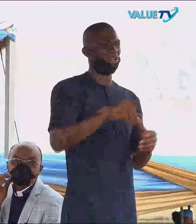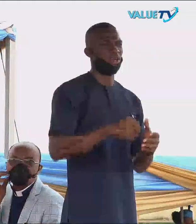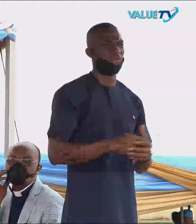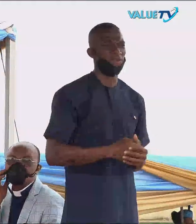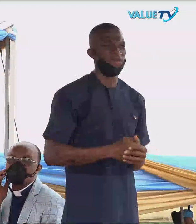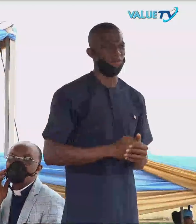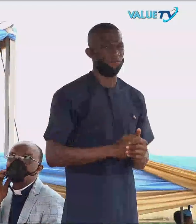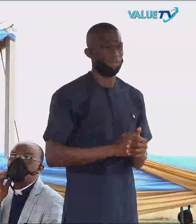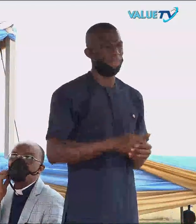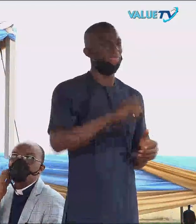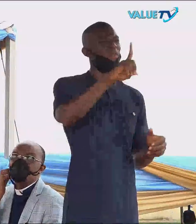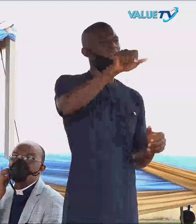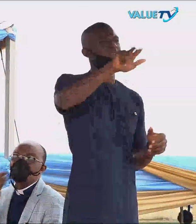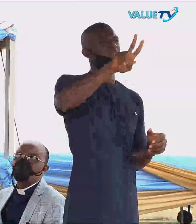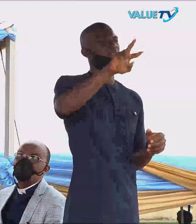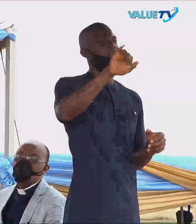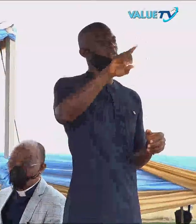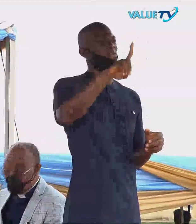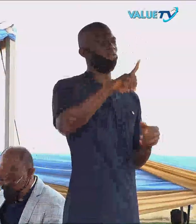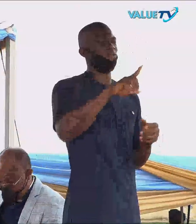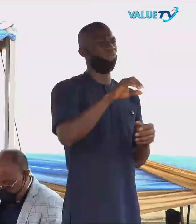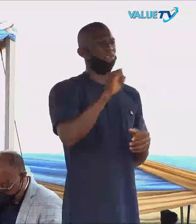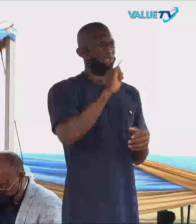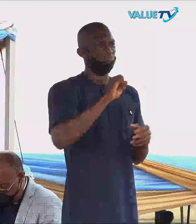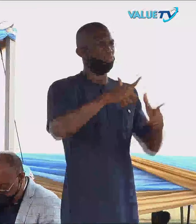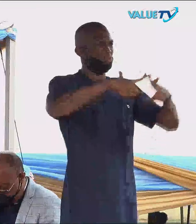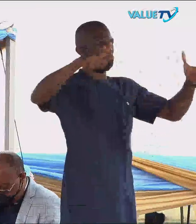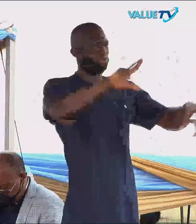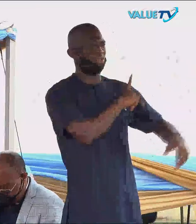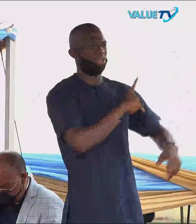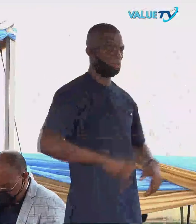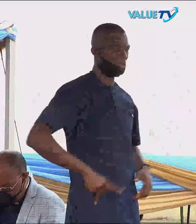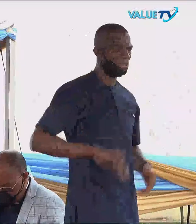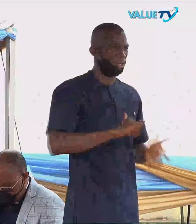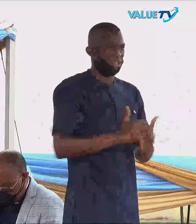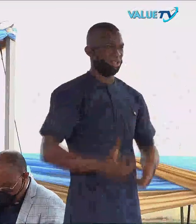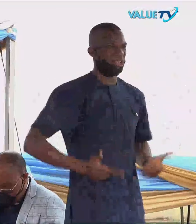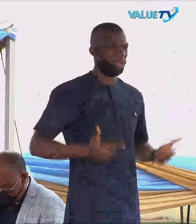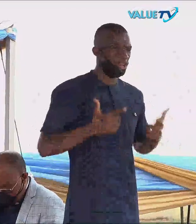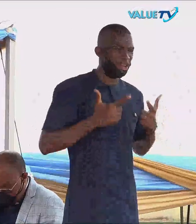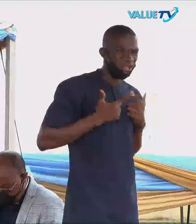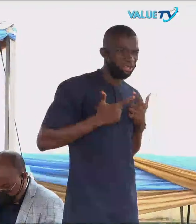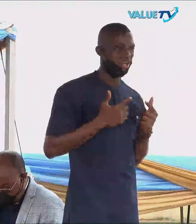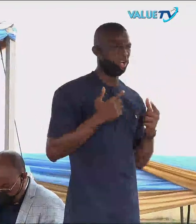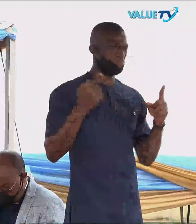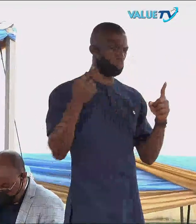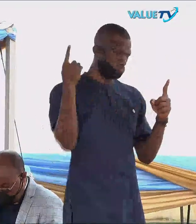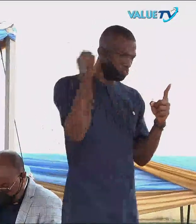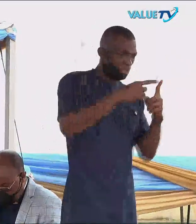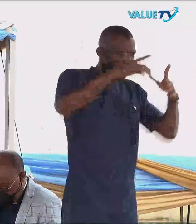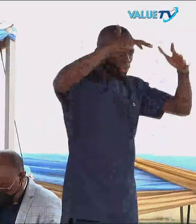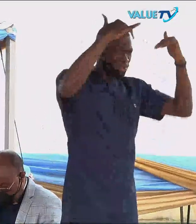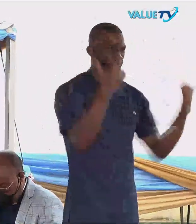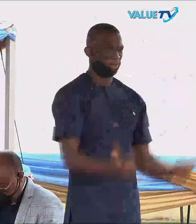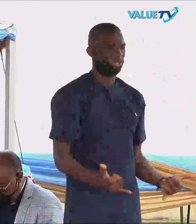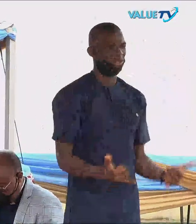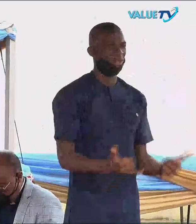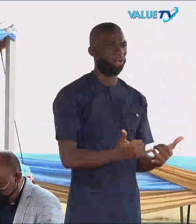the David is the greatest king that ever lived. And as such, till today, they revere his grace.